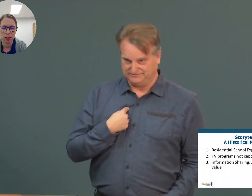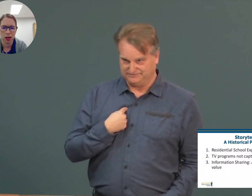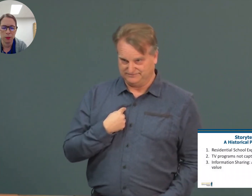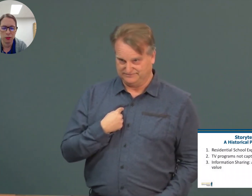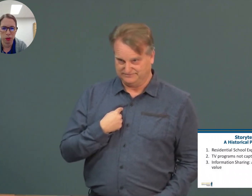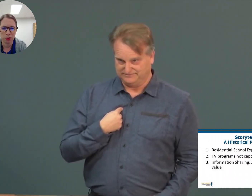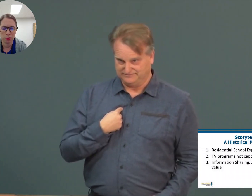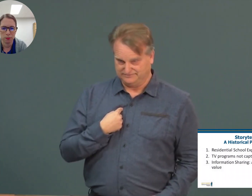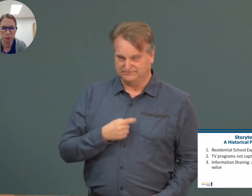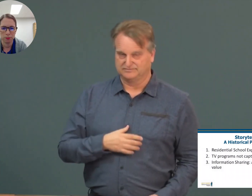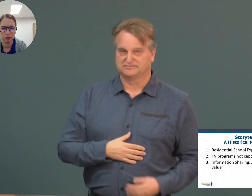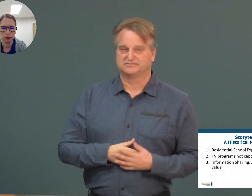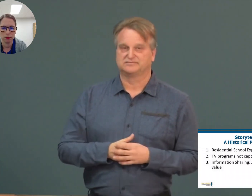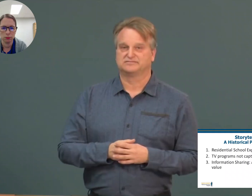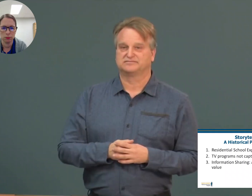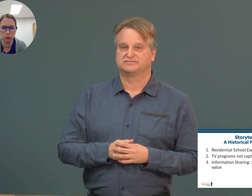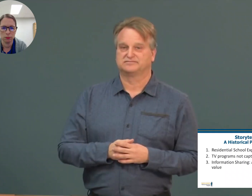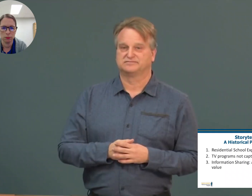I'm divorced.